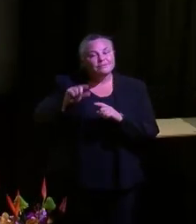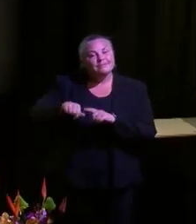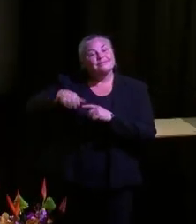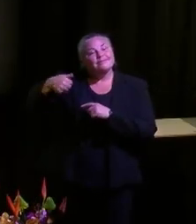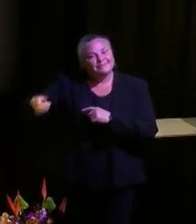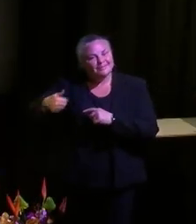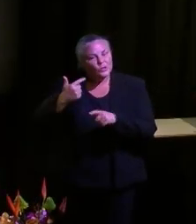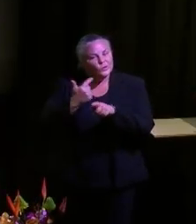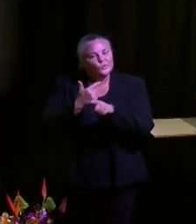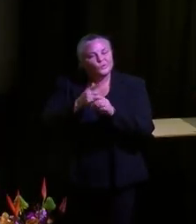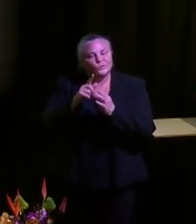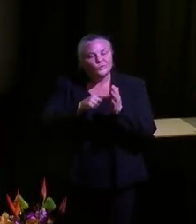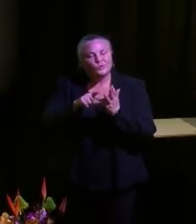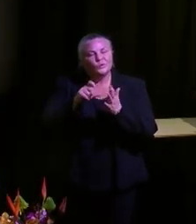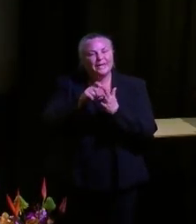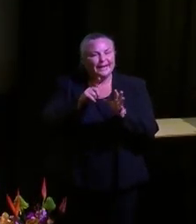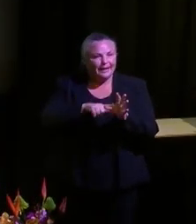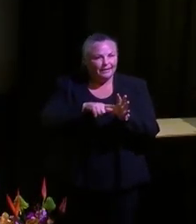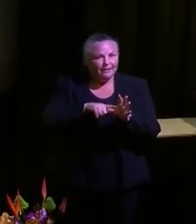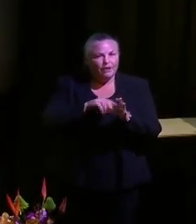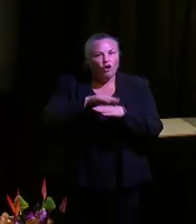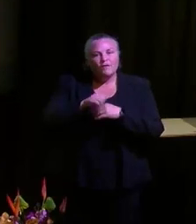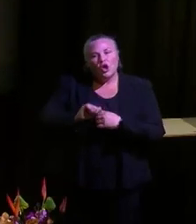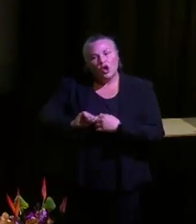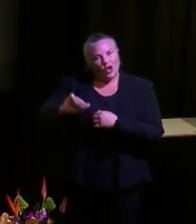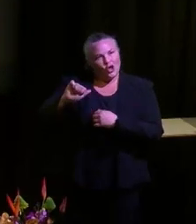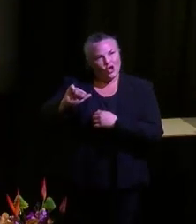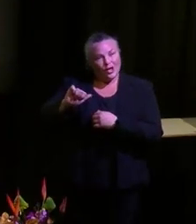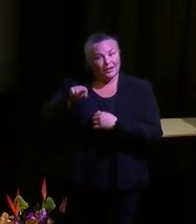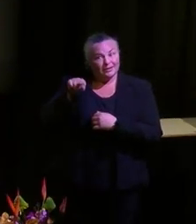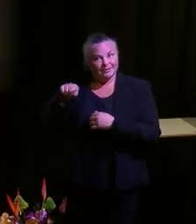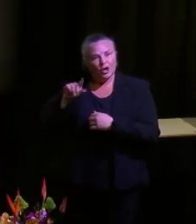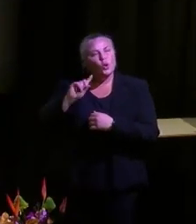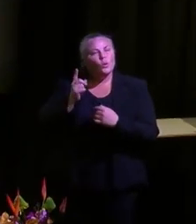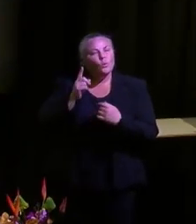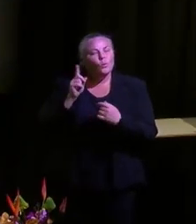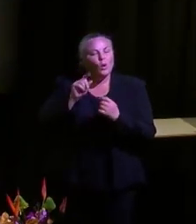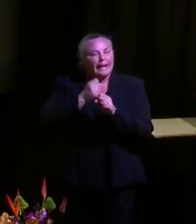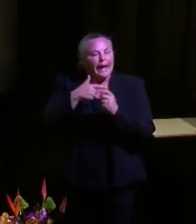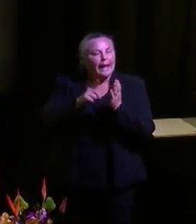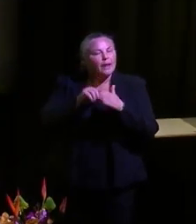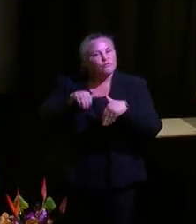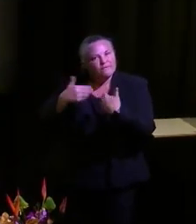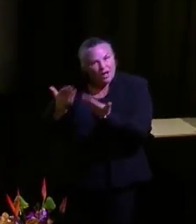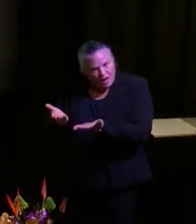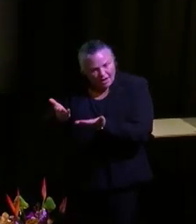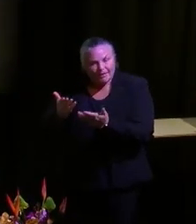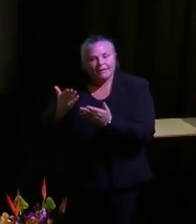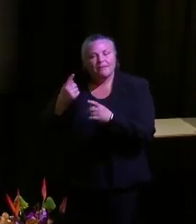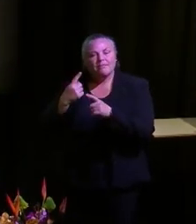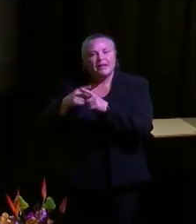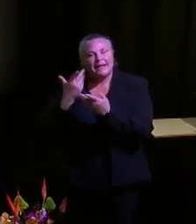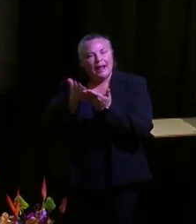about how she responded to that, what was provided by Gail, and more broadly to the Mabo legacy.